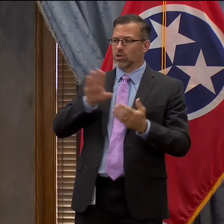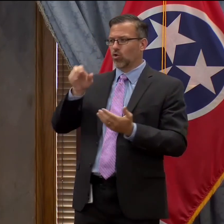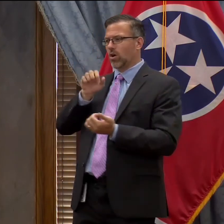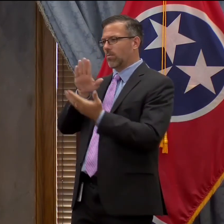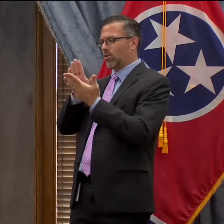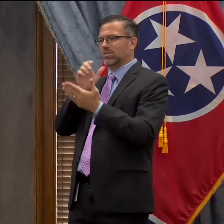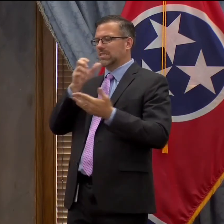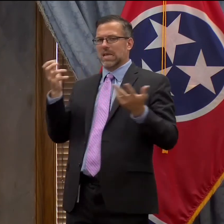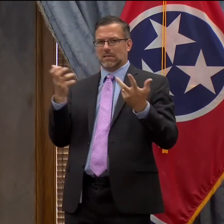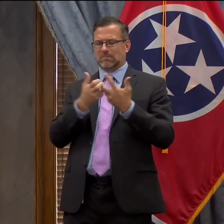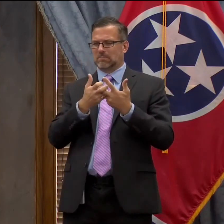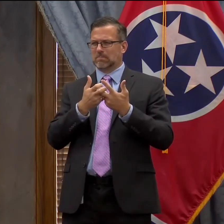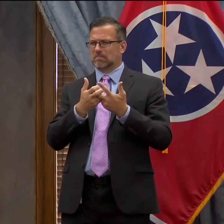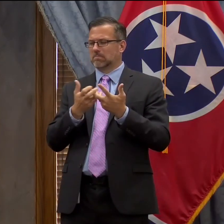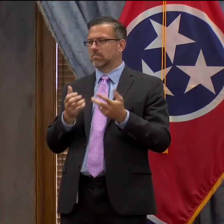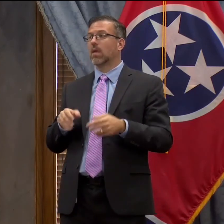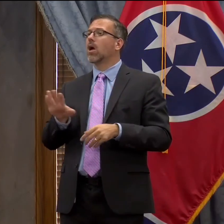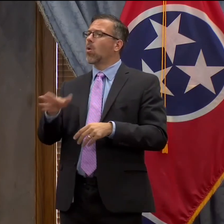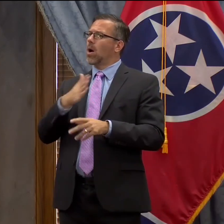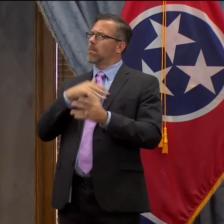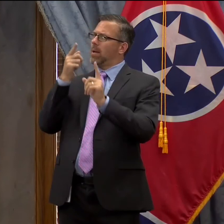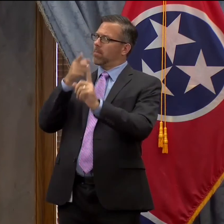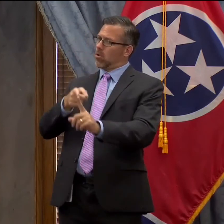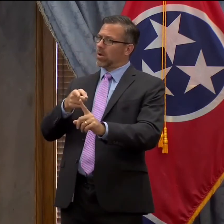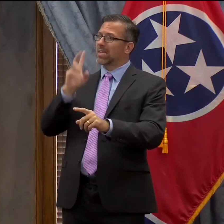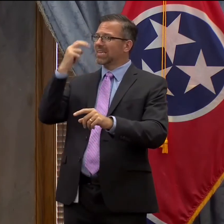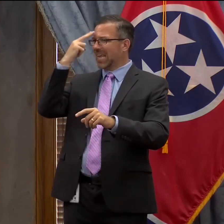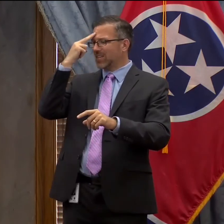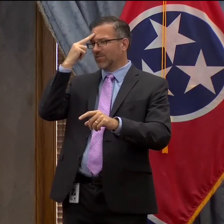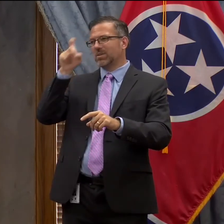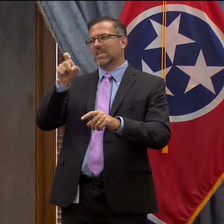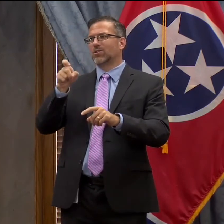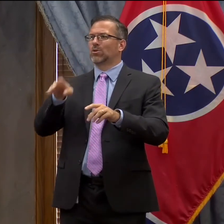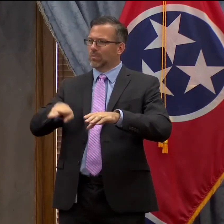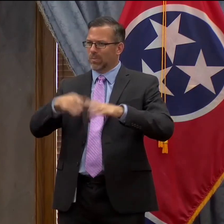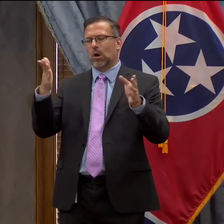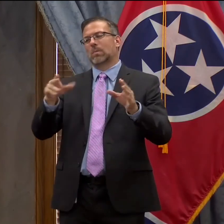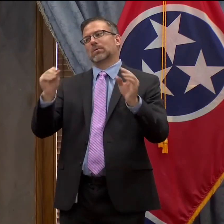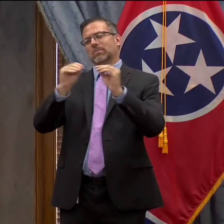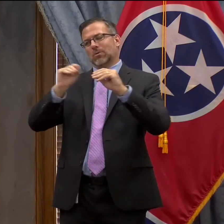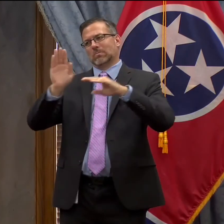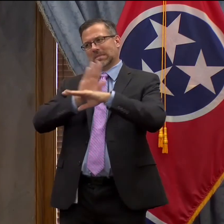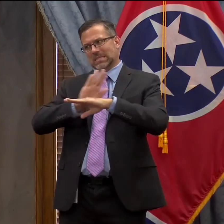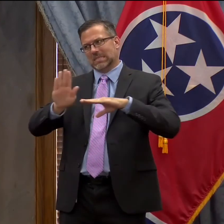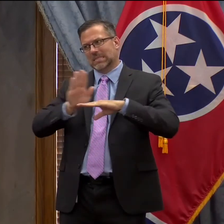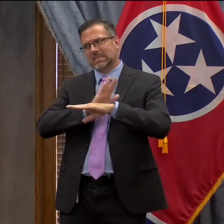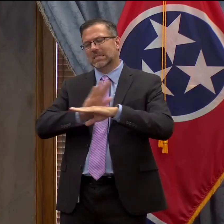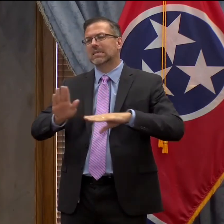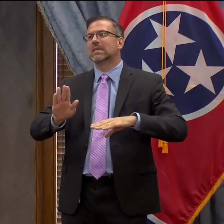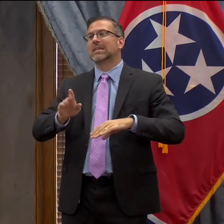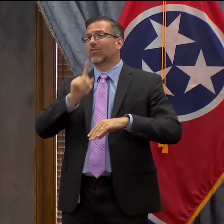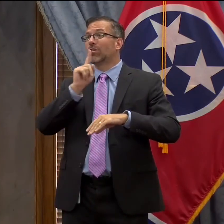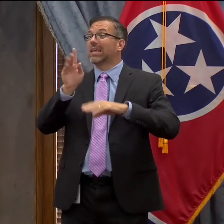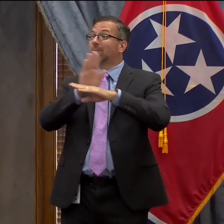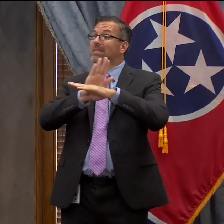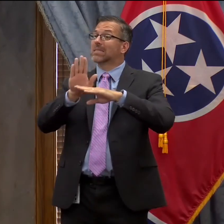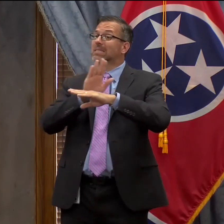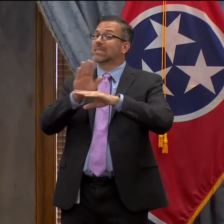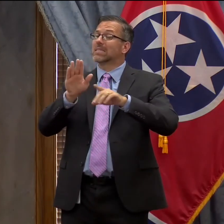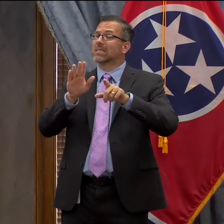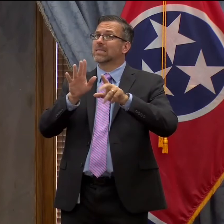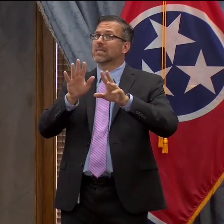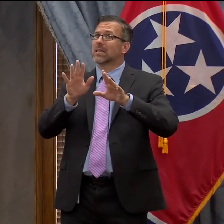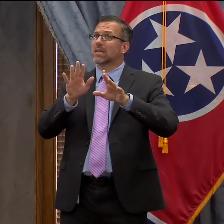Nashville's economy moving forward. We need to be less restrictive on businesses. We need to, particularly businesses that